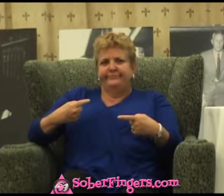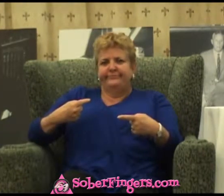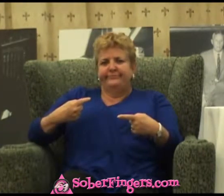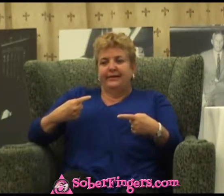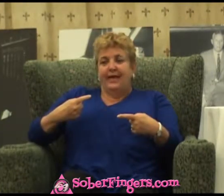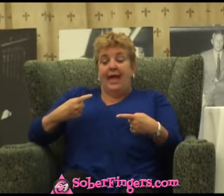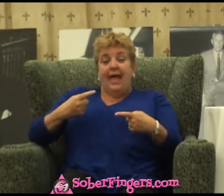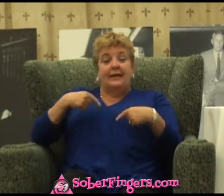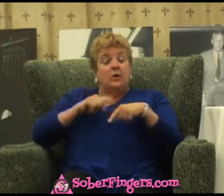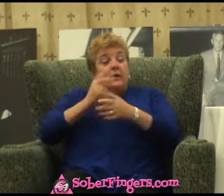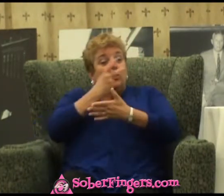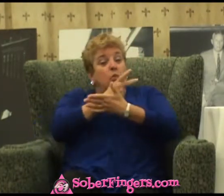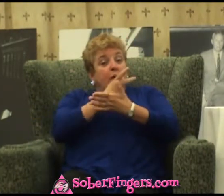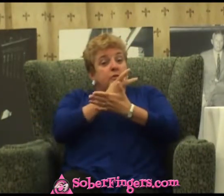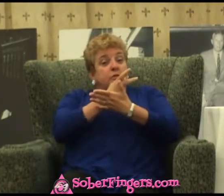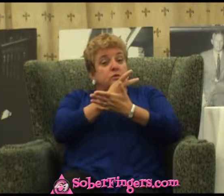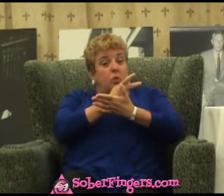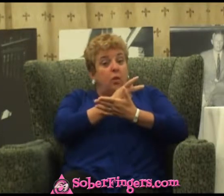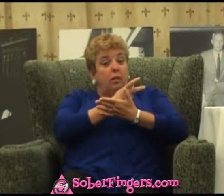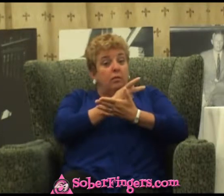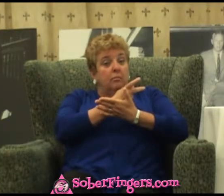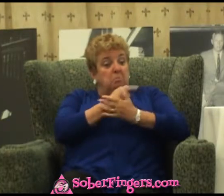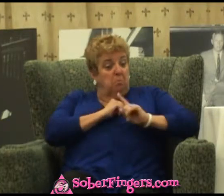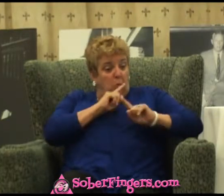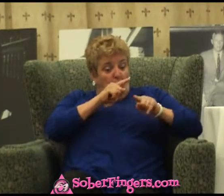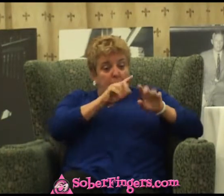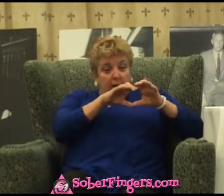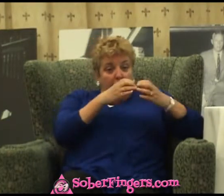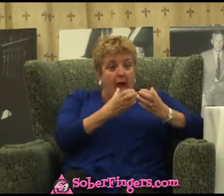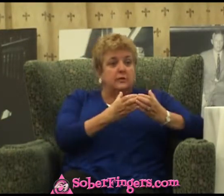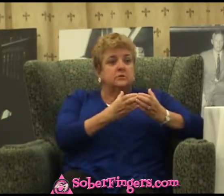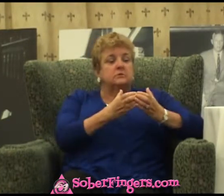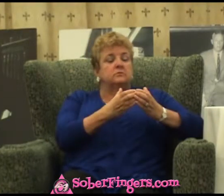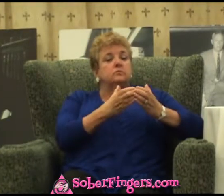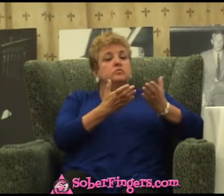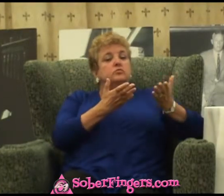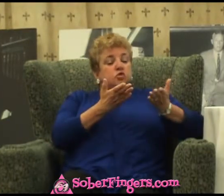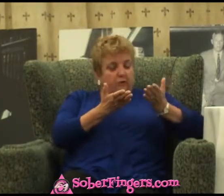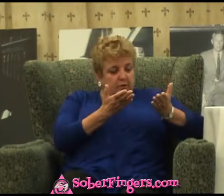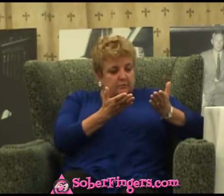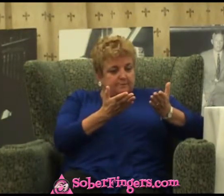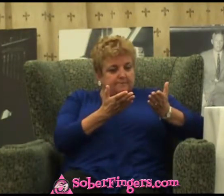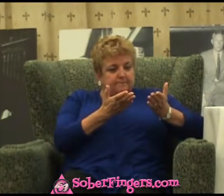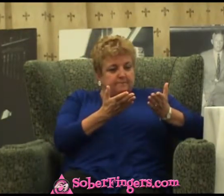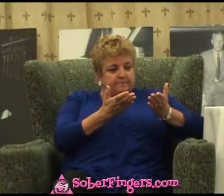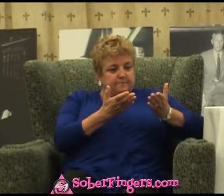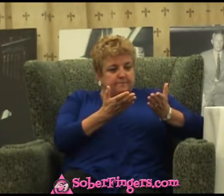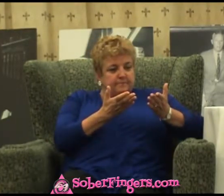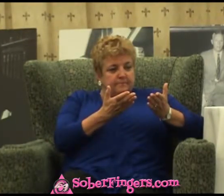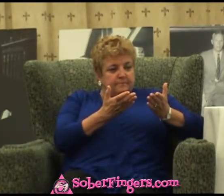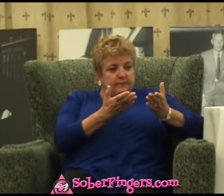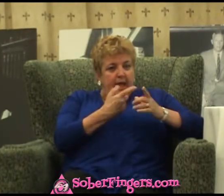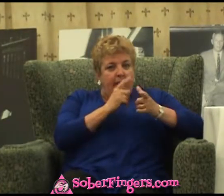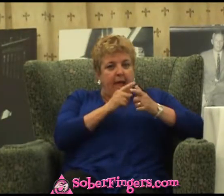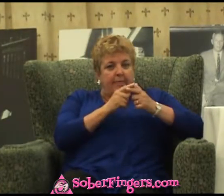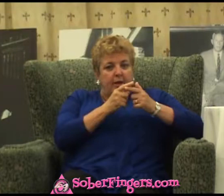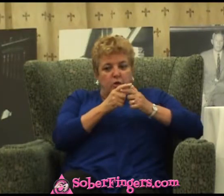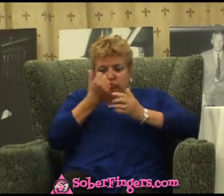graduate school, you go to class, surface, and then you submerge. And that's what I did.